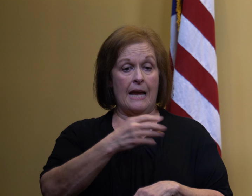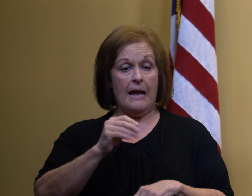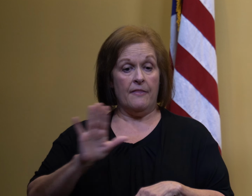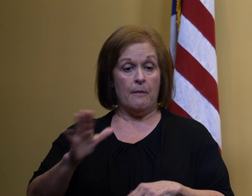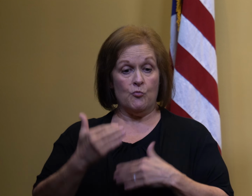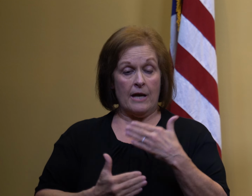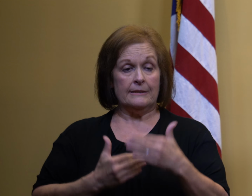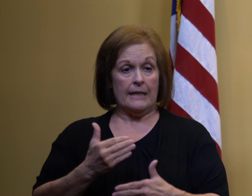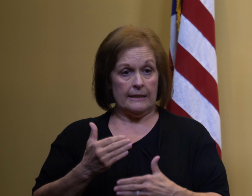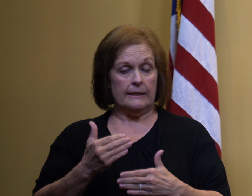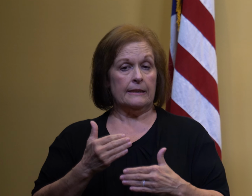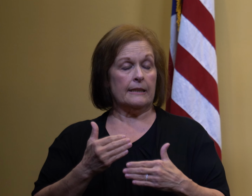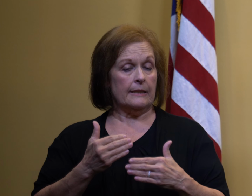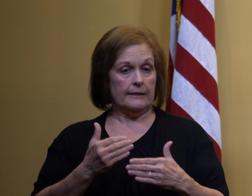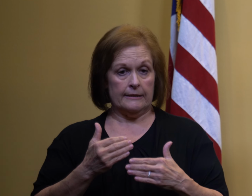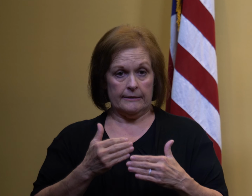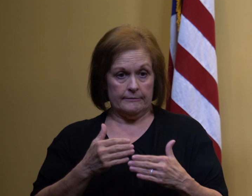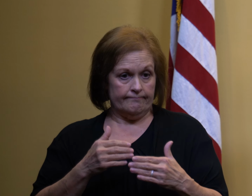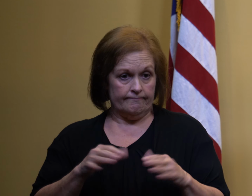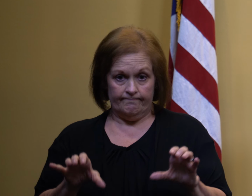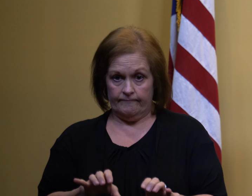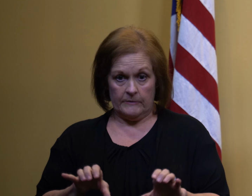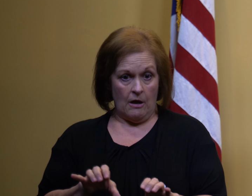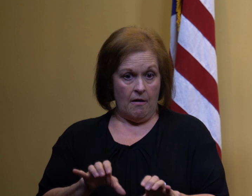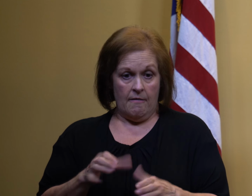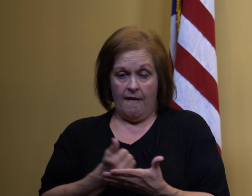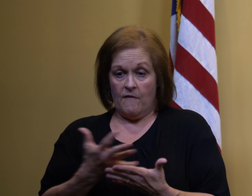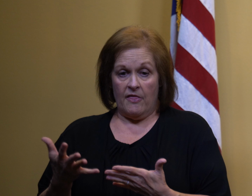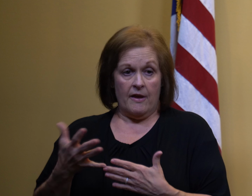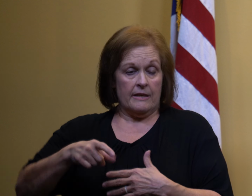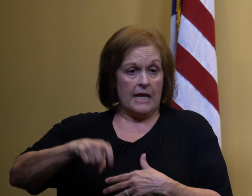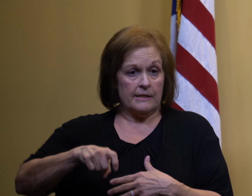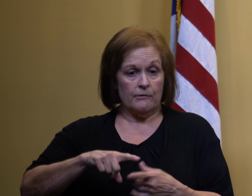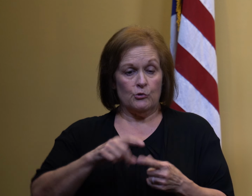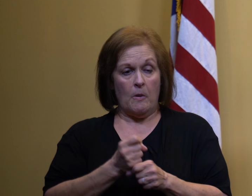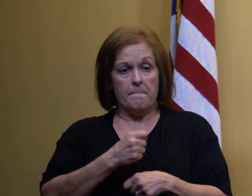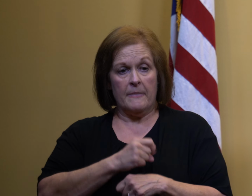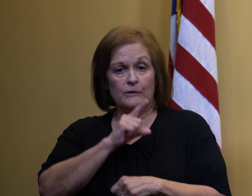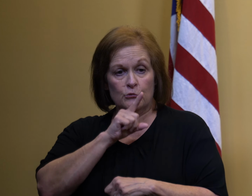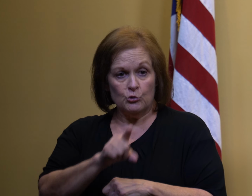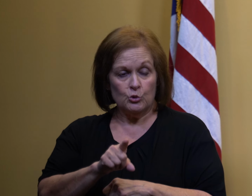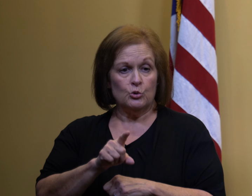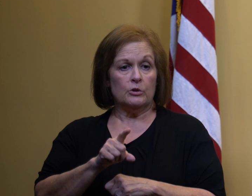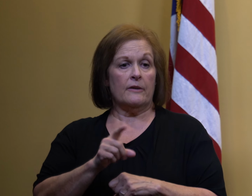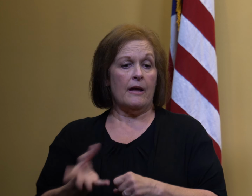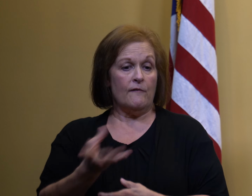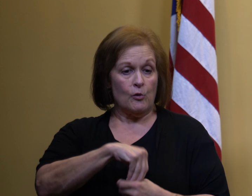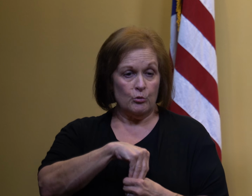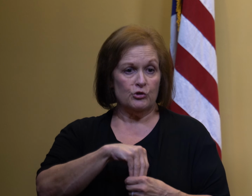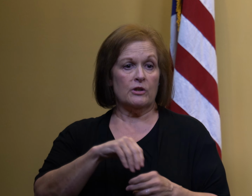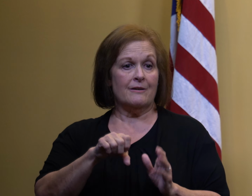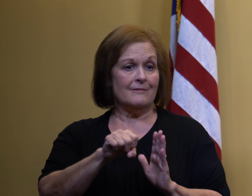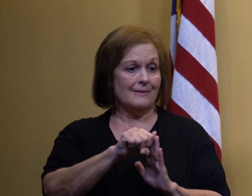their process has been above board. They have been doing everything necessary to ensure that there is inclusion